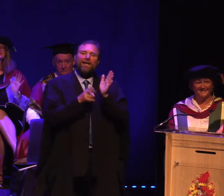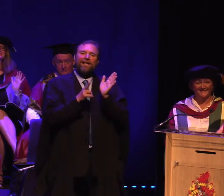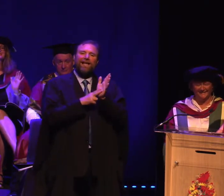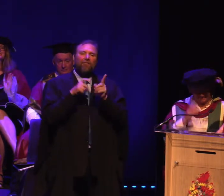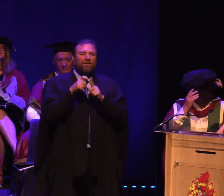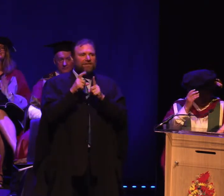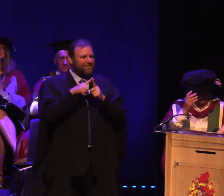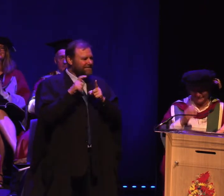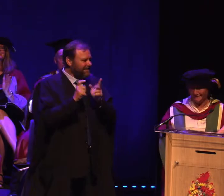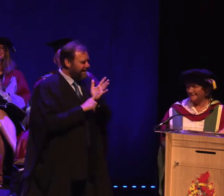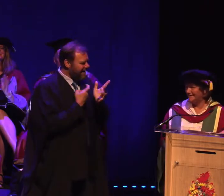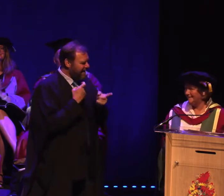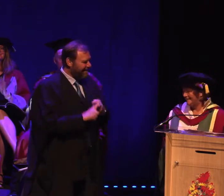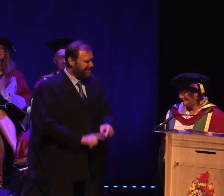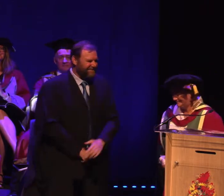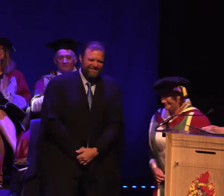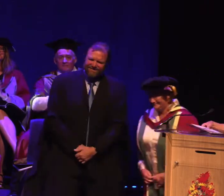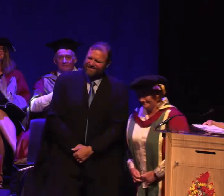DeClaire.